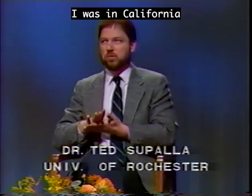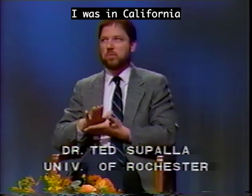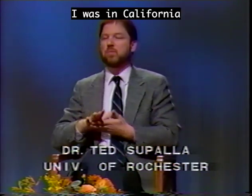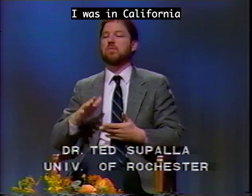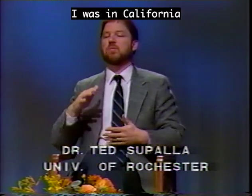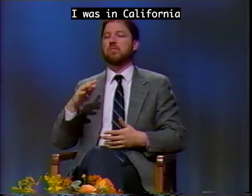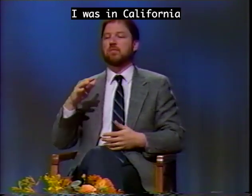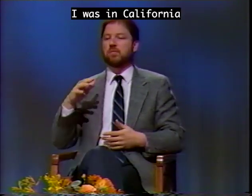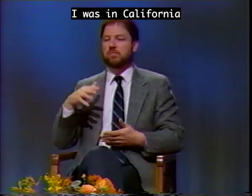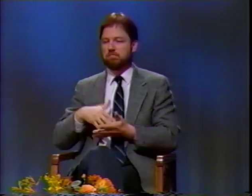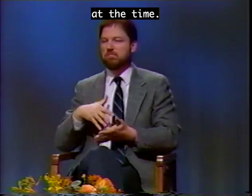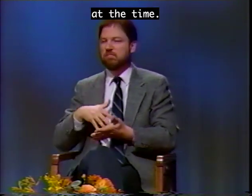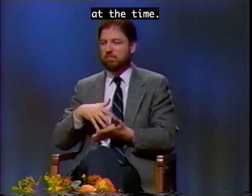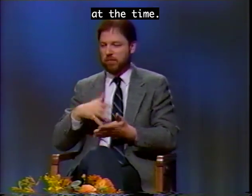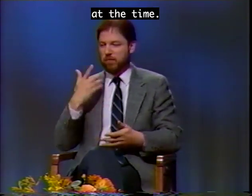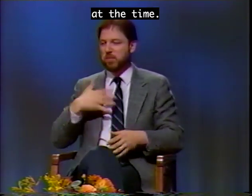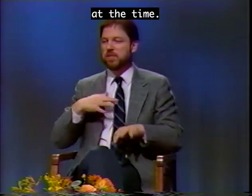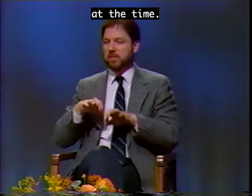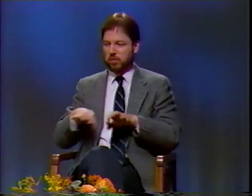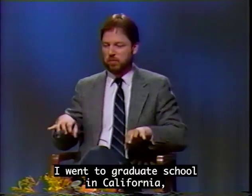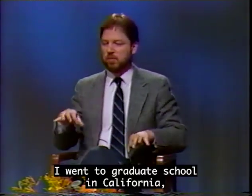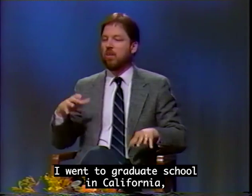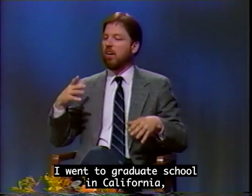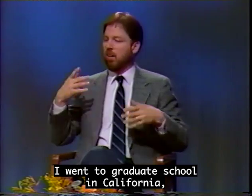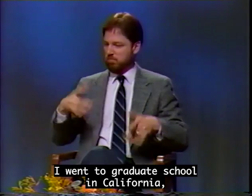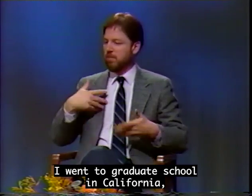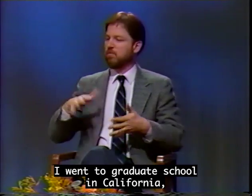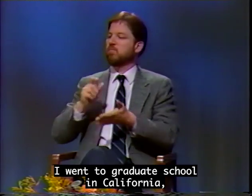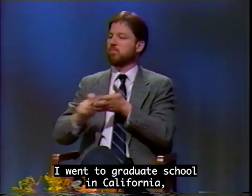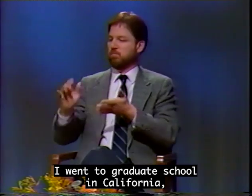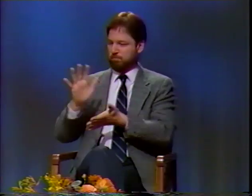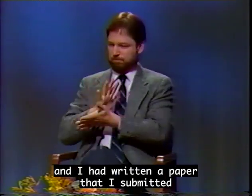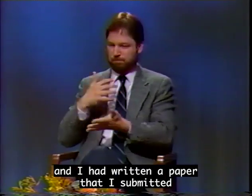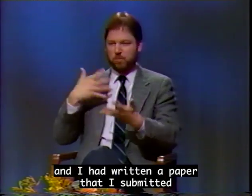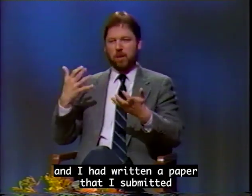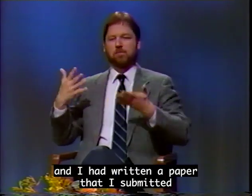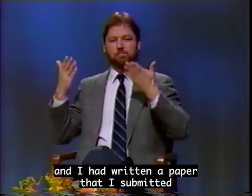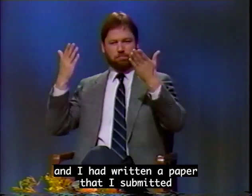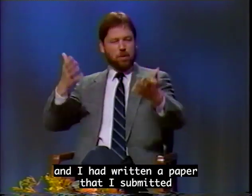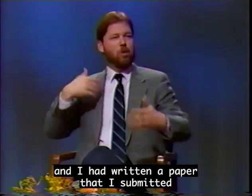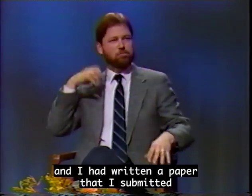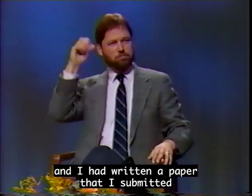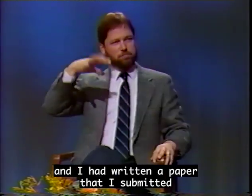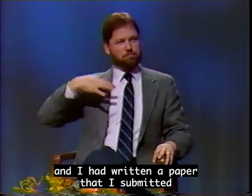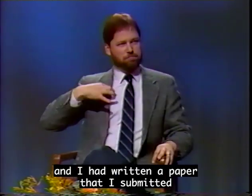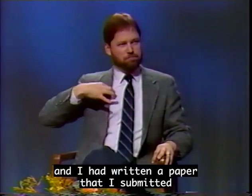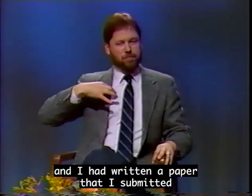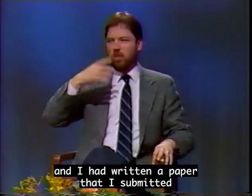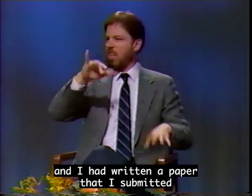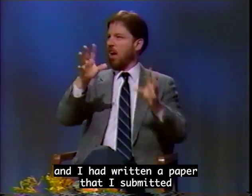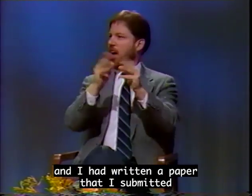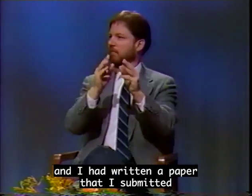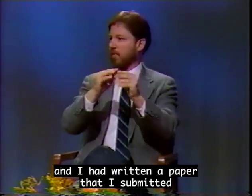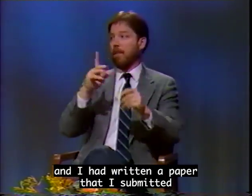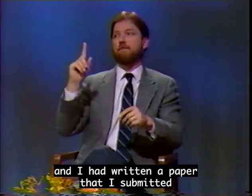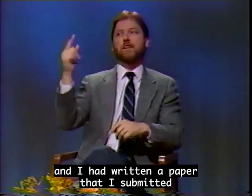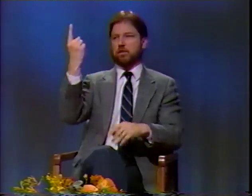I was in California at the time. I went to graduate school in California, and I had written a paper that I submitted